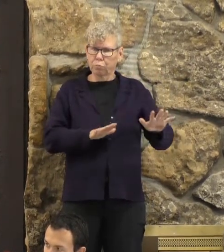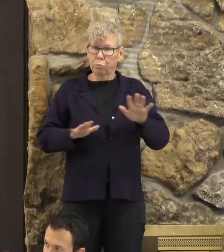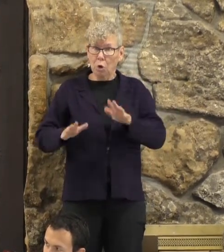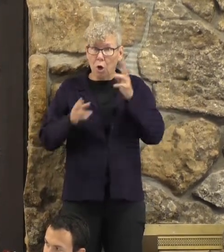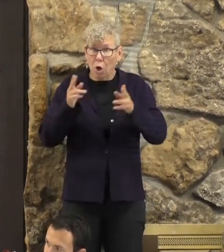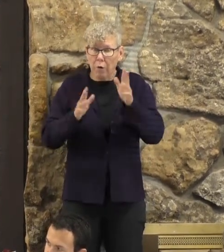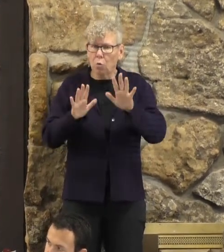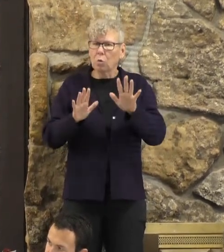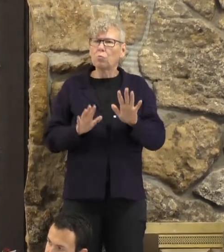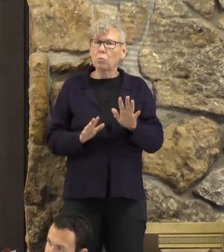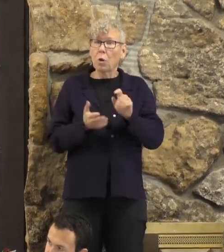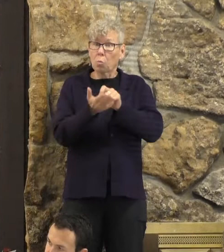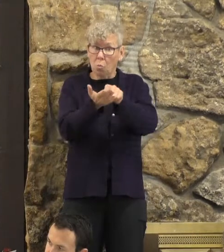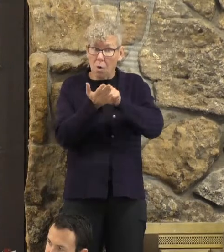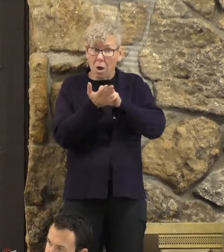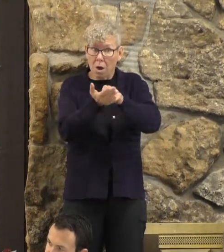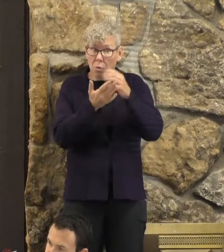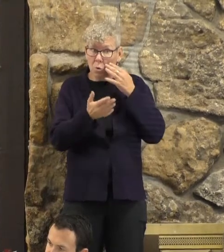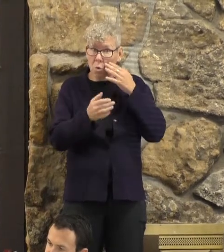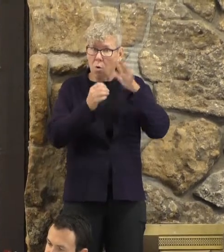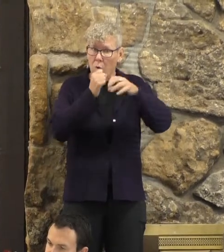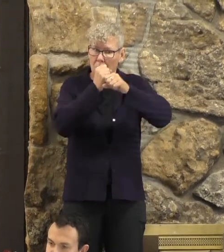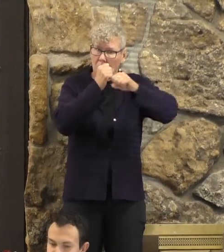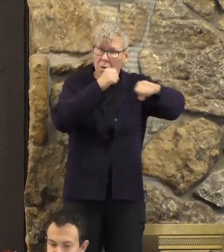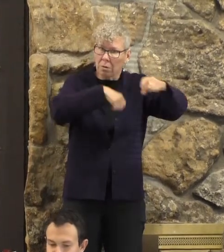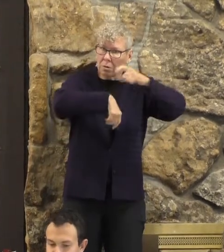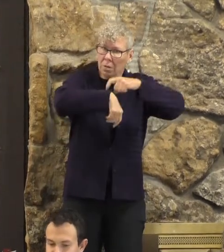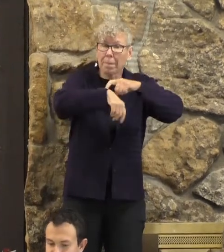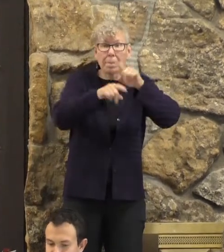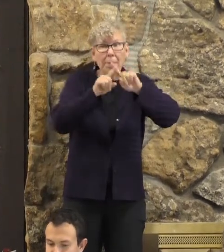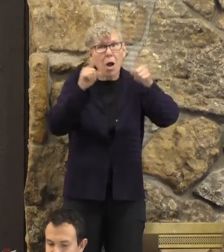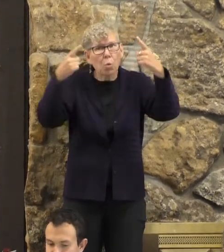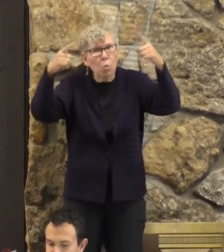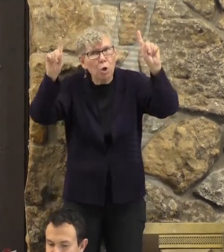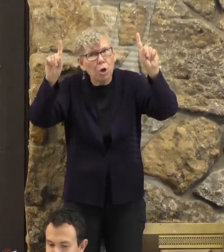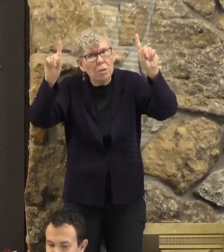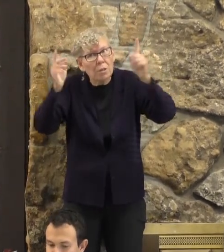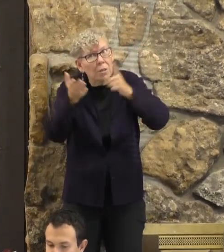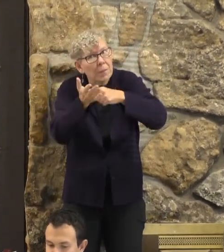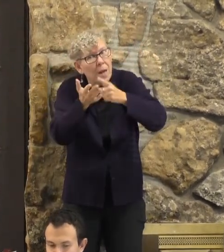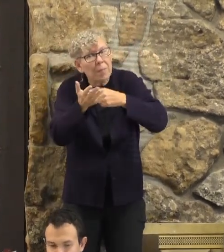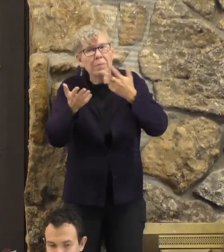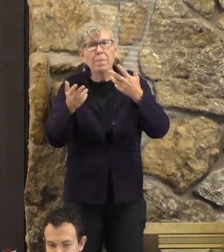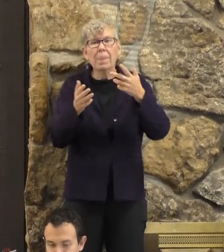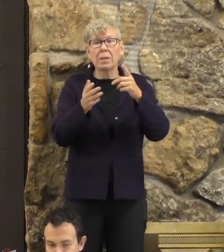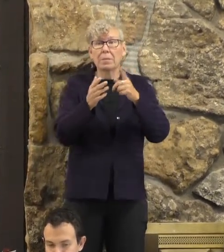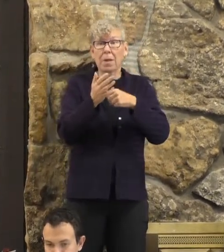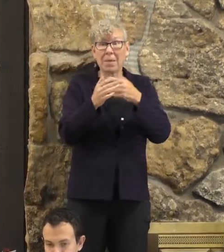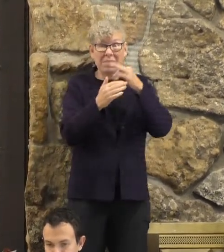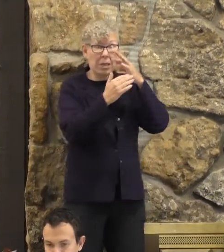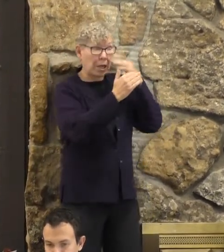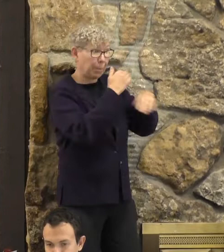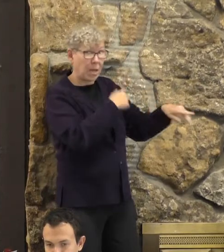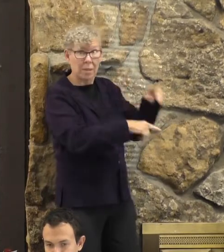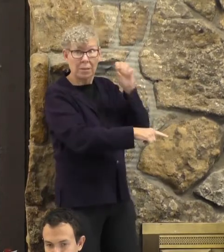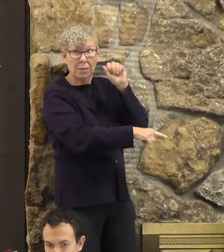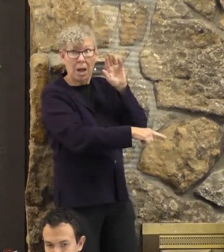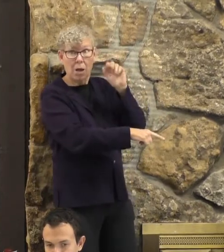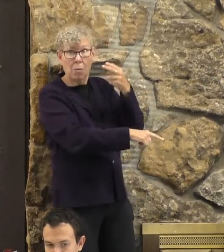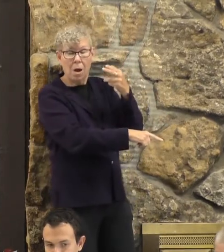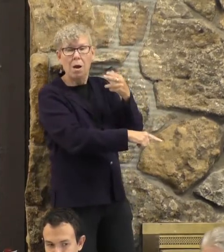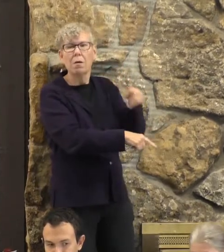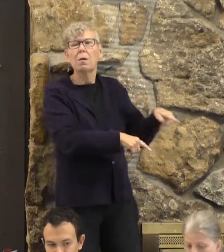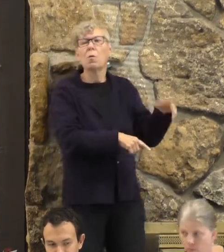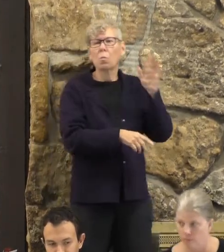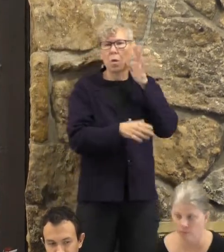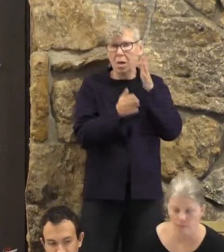gets the job done. And when we email Sarah, she gets all the information like she said she does. She needs